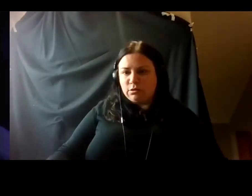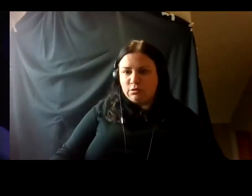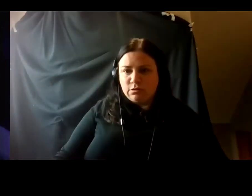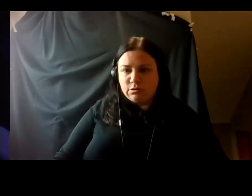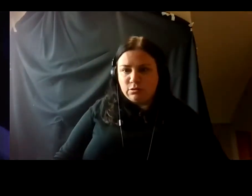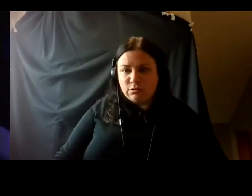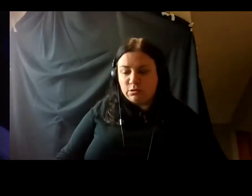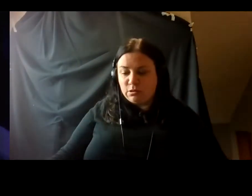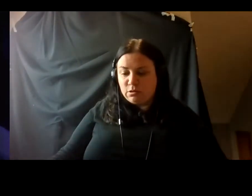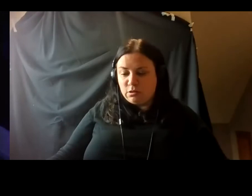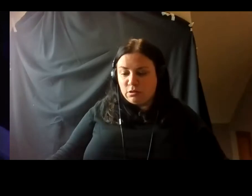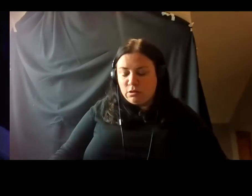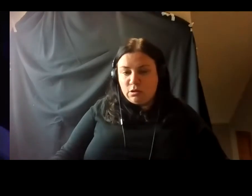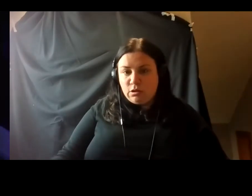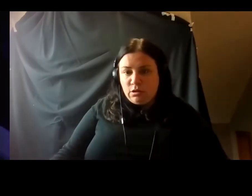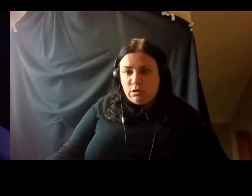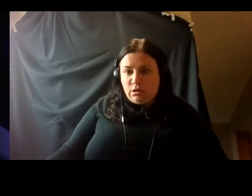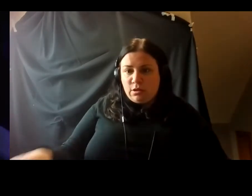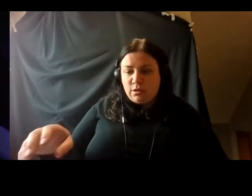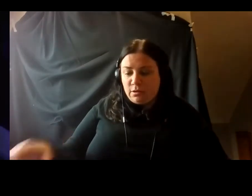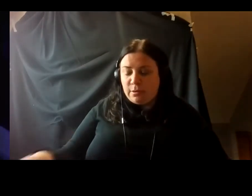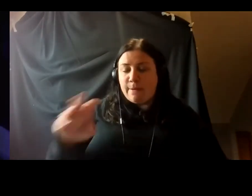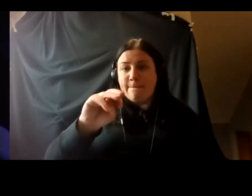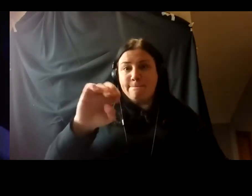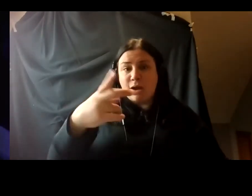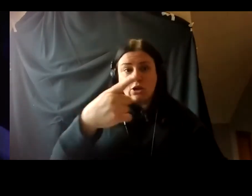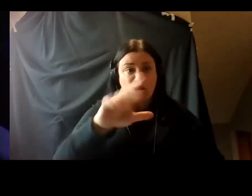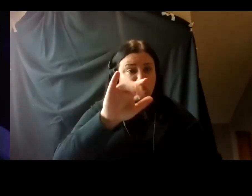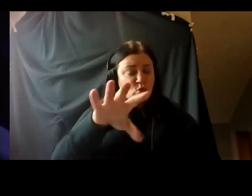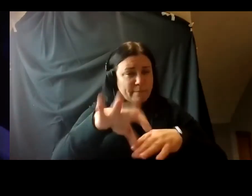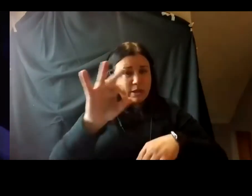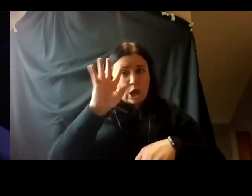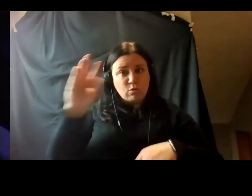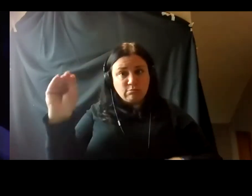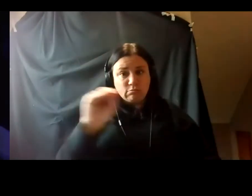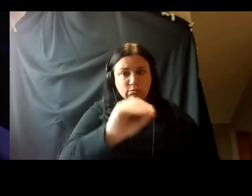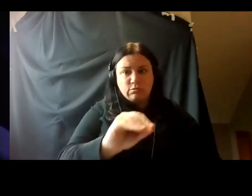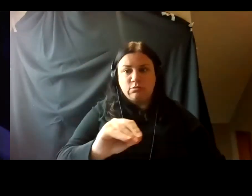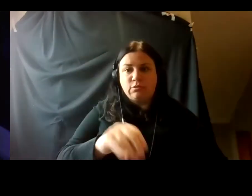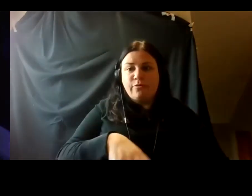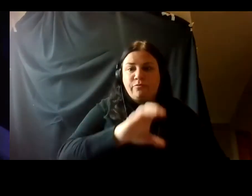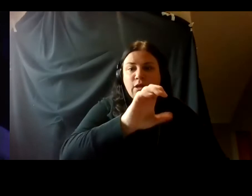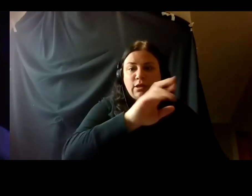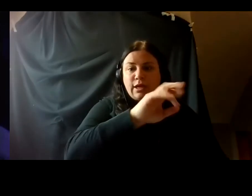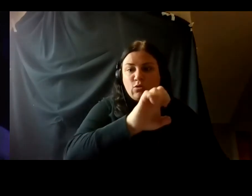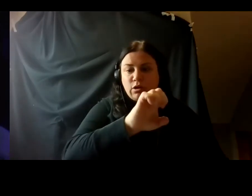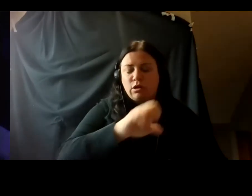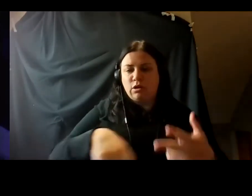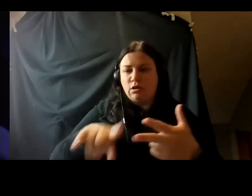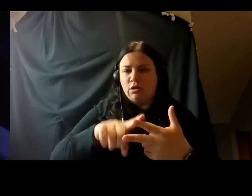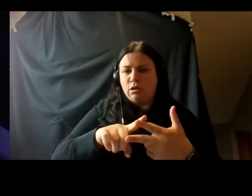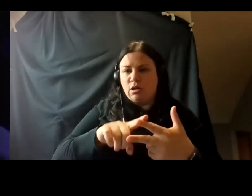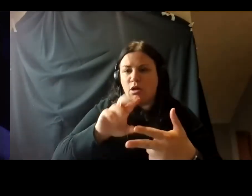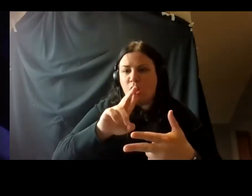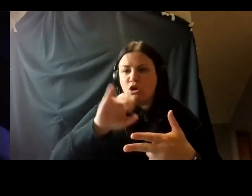volunteers. Michael, you pick them and I'll move them over. Sure. Let's take Carrie R. Johnson. We'll